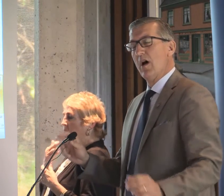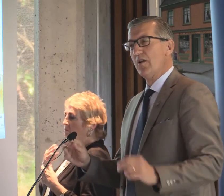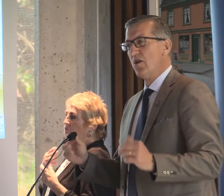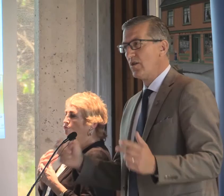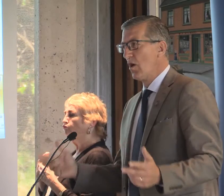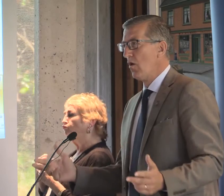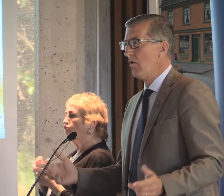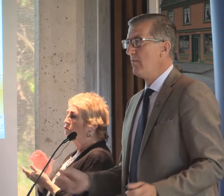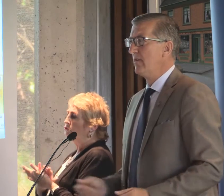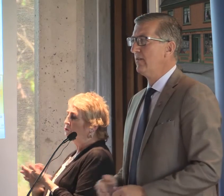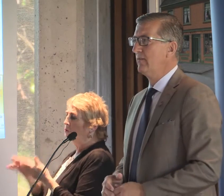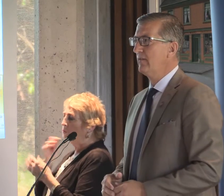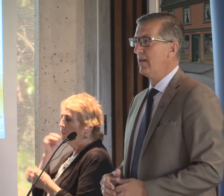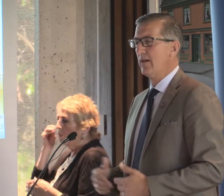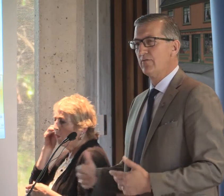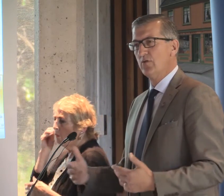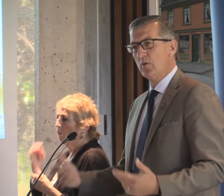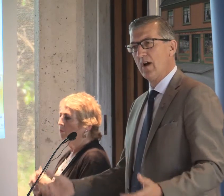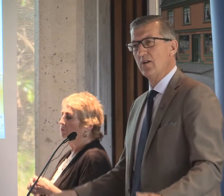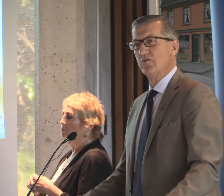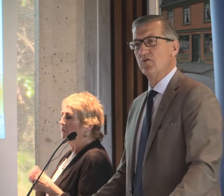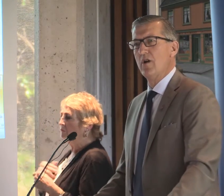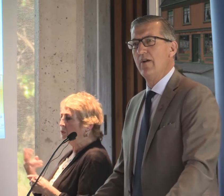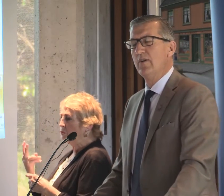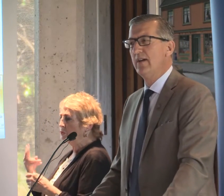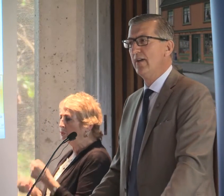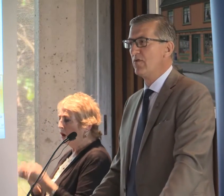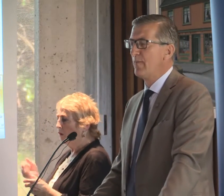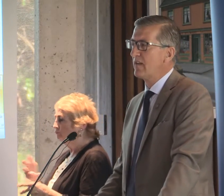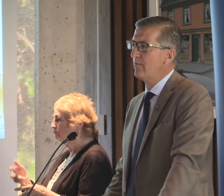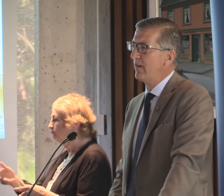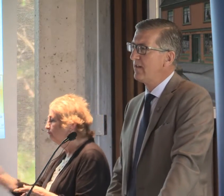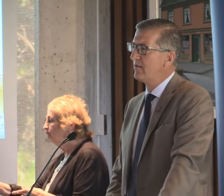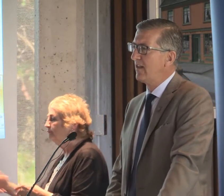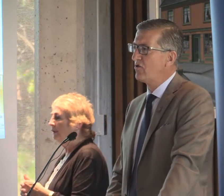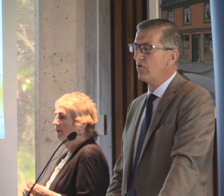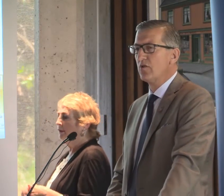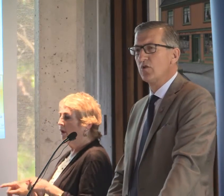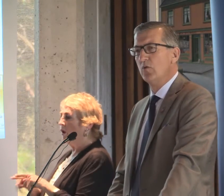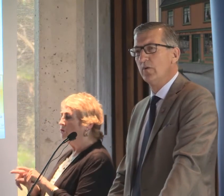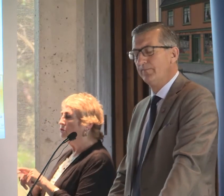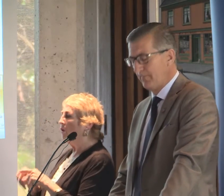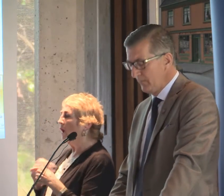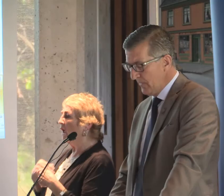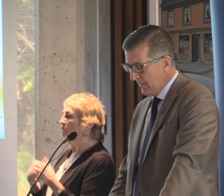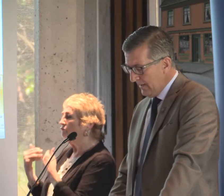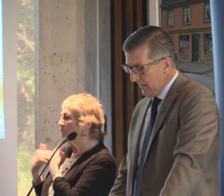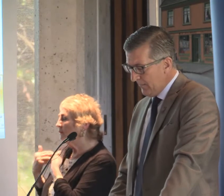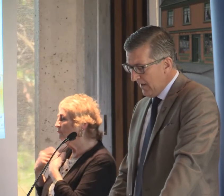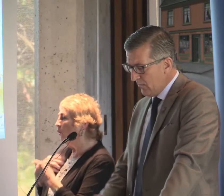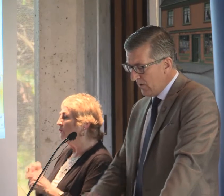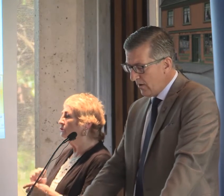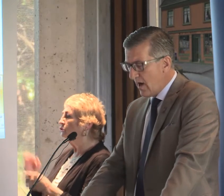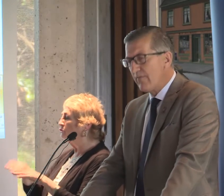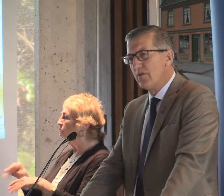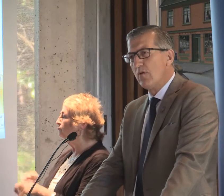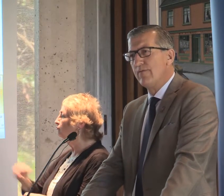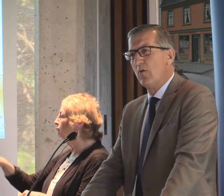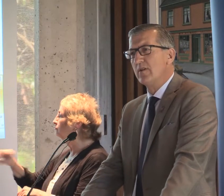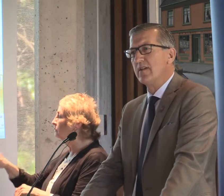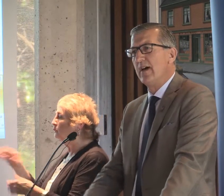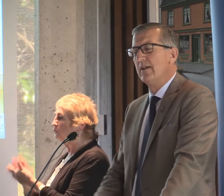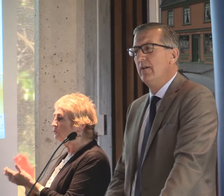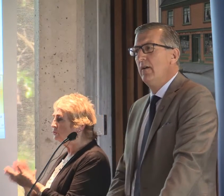some would call a nice home, and they have 2 cars in the driveway and they have responsibilities to take children to school. And we quite often